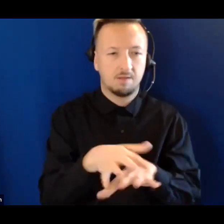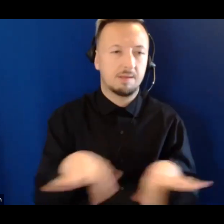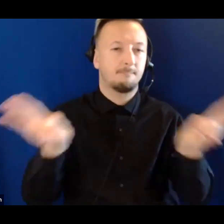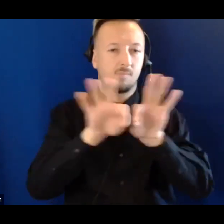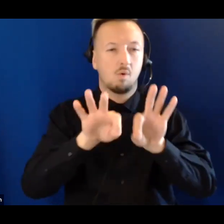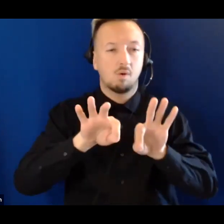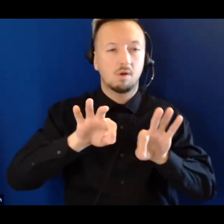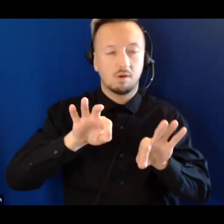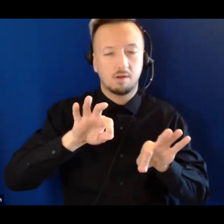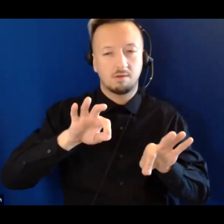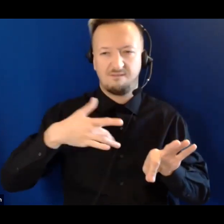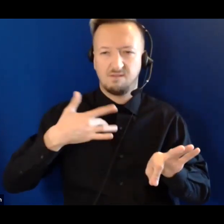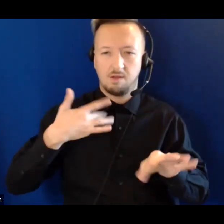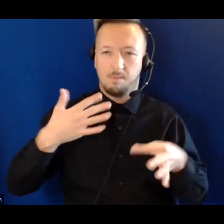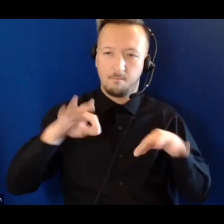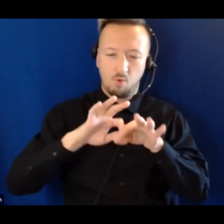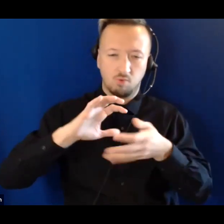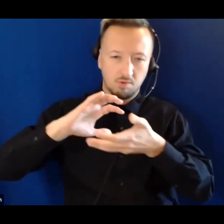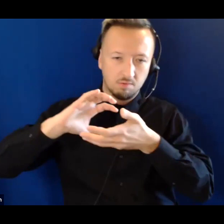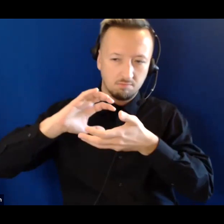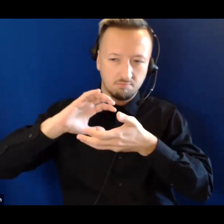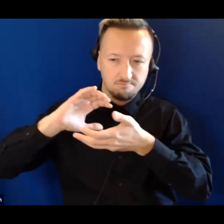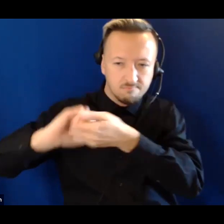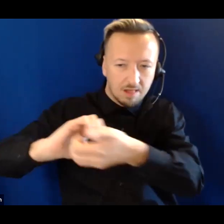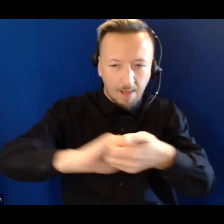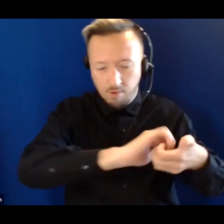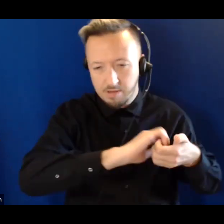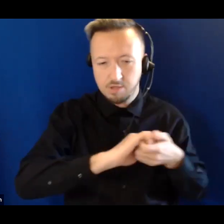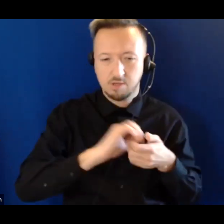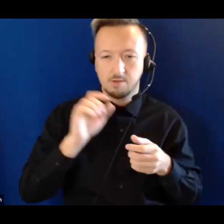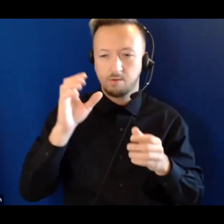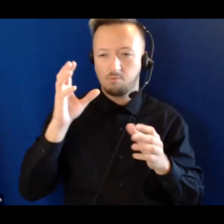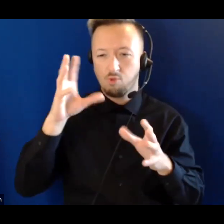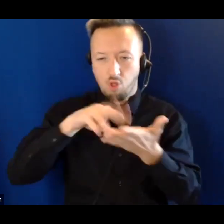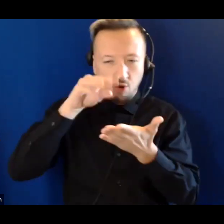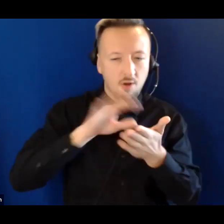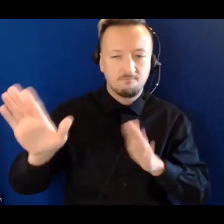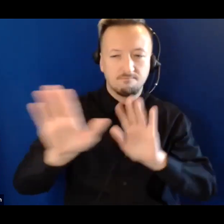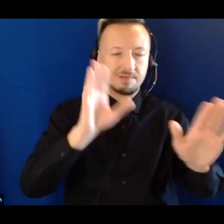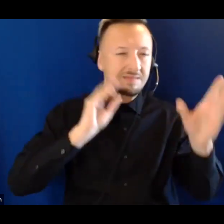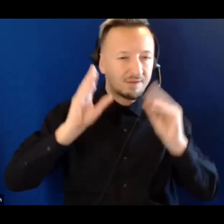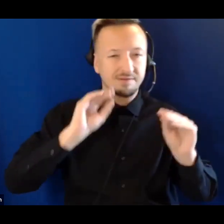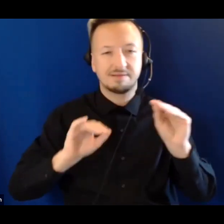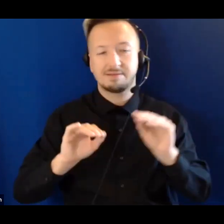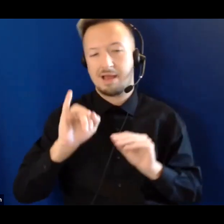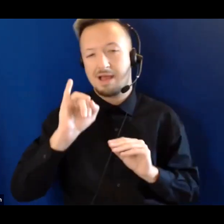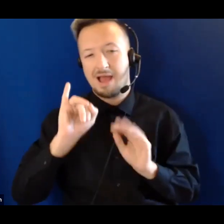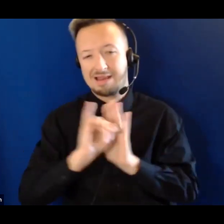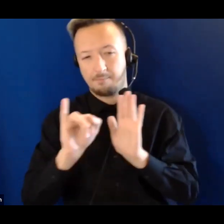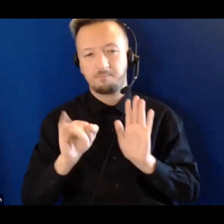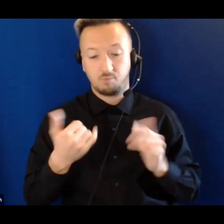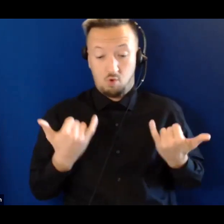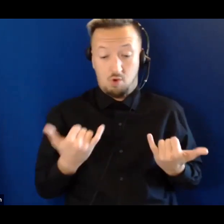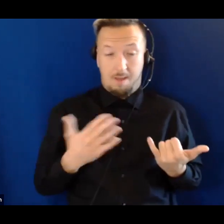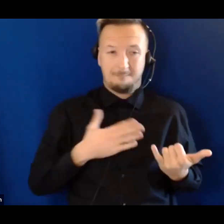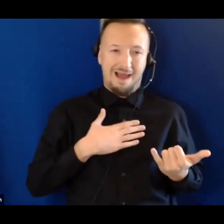important to collaborate with those stories and experiences and identities. So I'm going to be sharing a little bit about myself